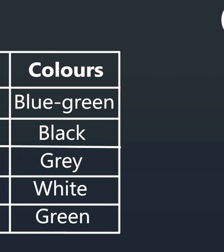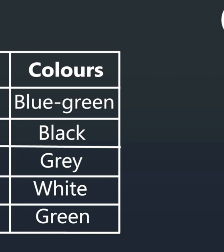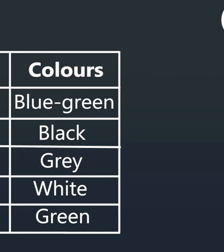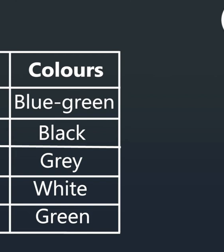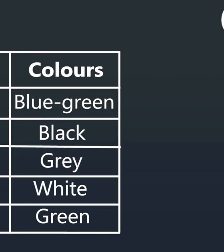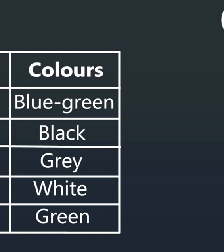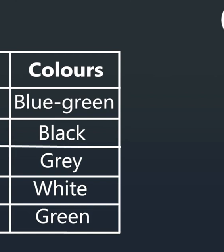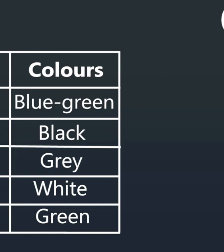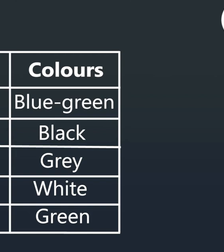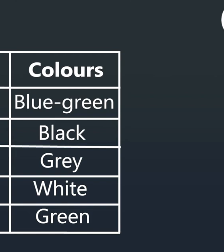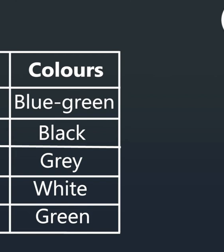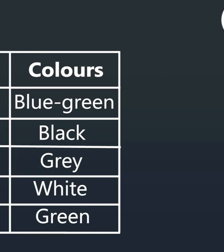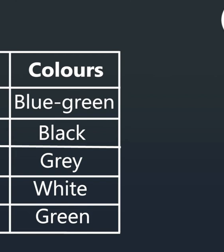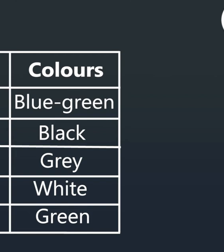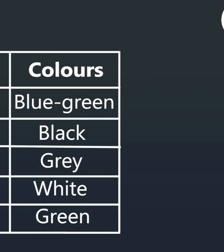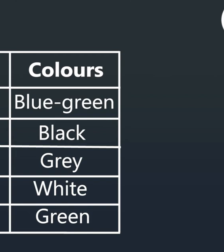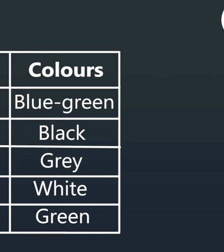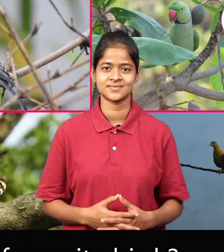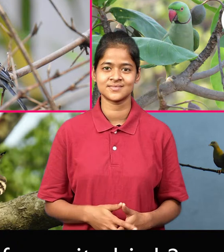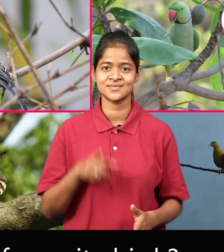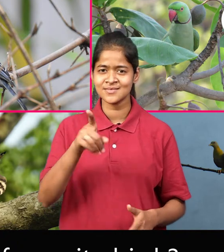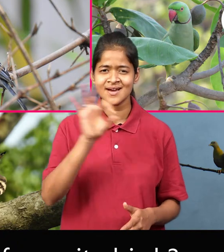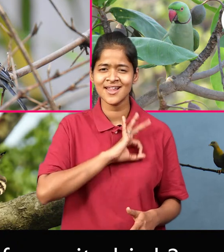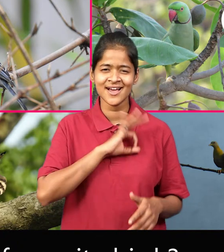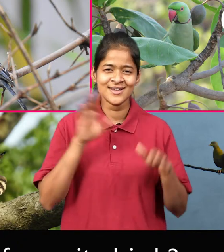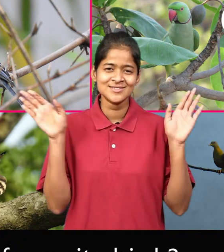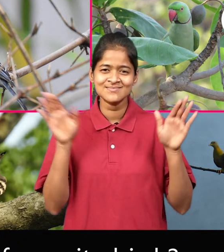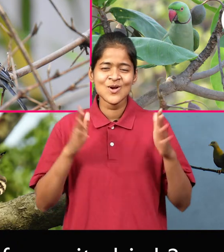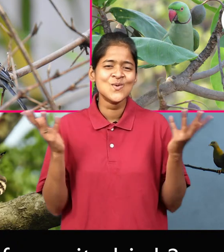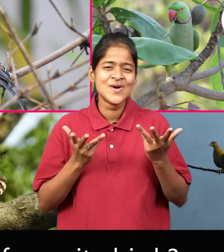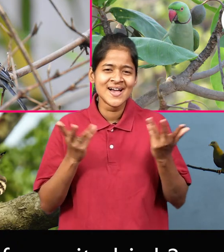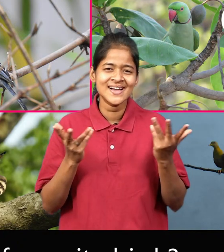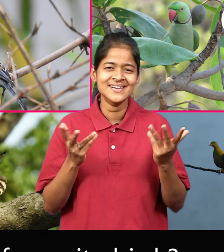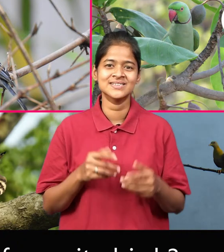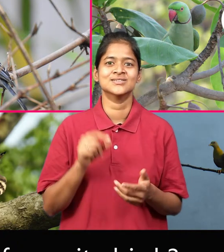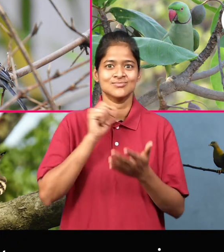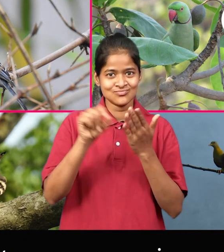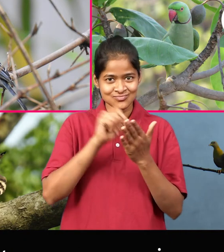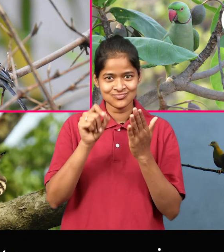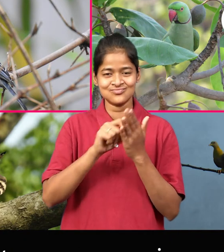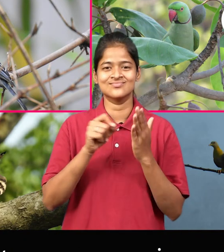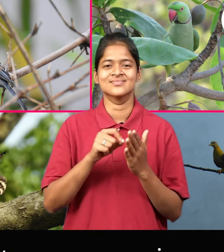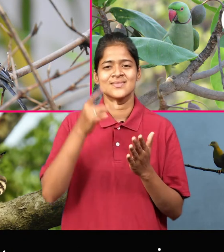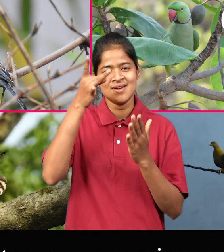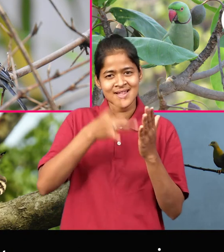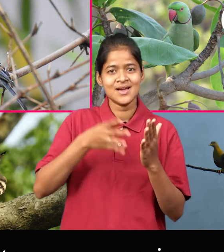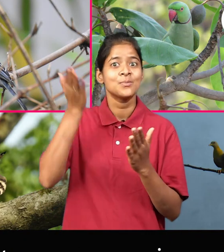white green which is your favorite bird describe it narrate